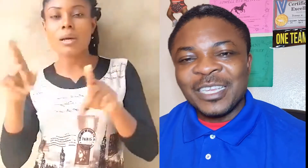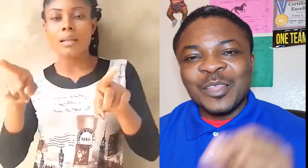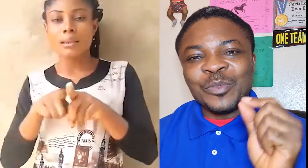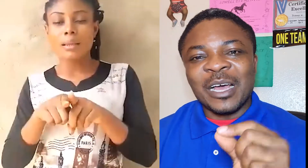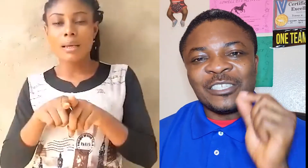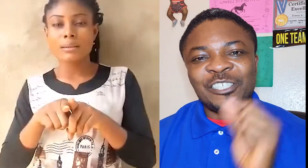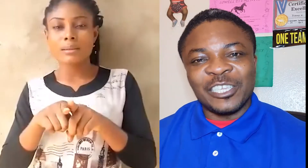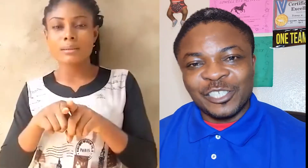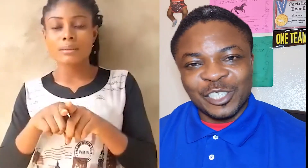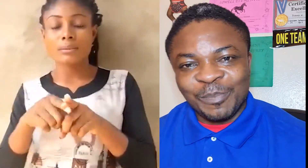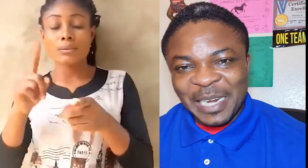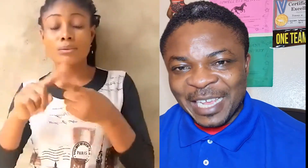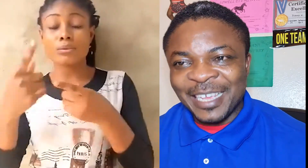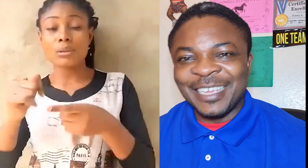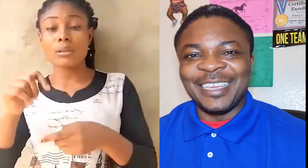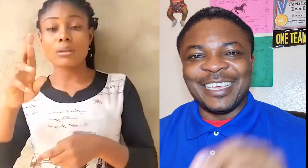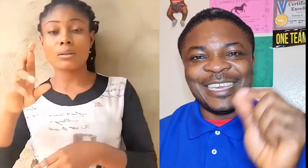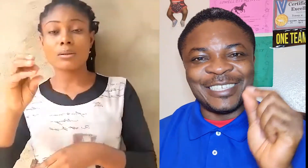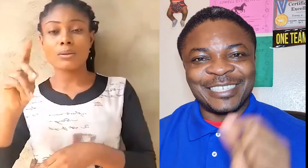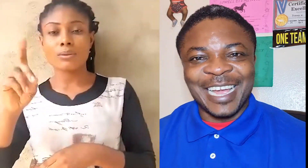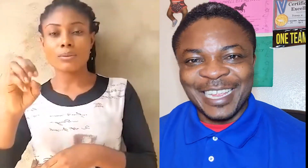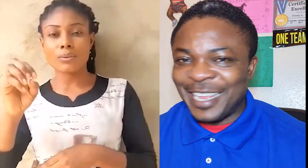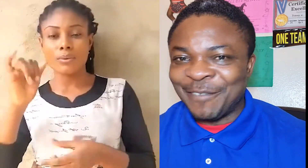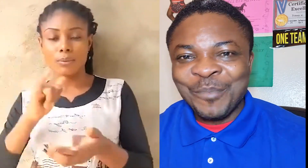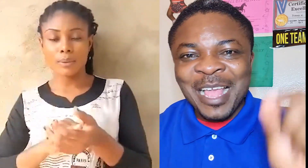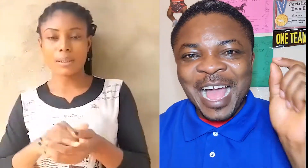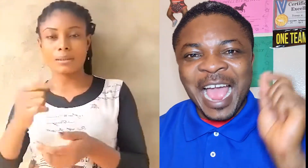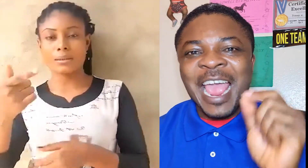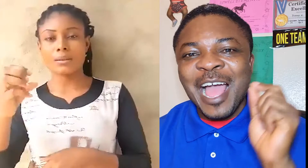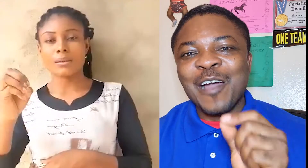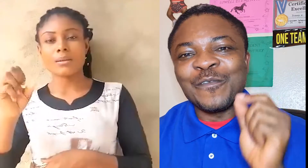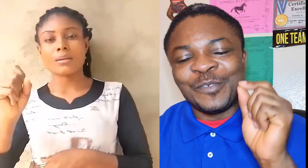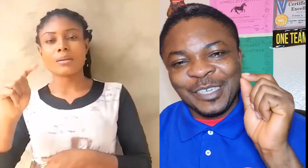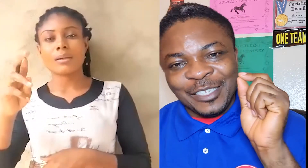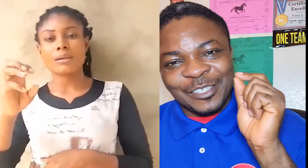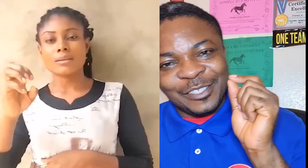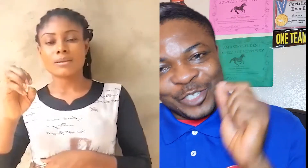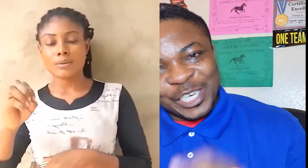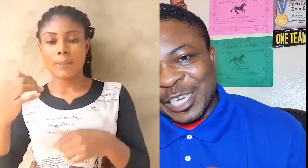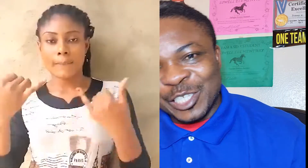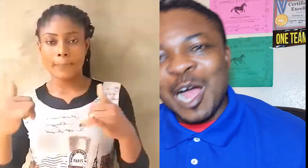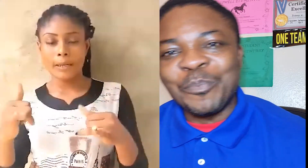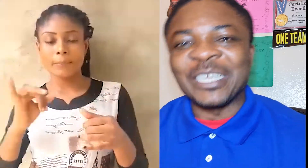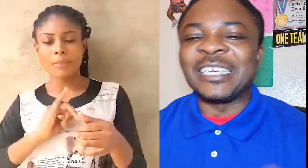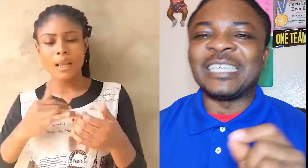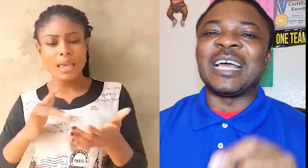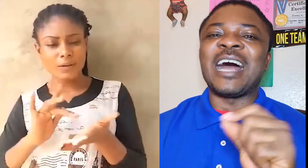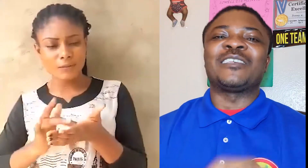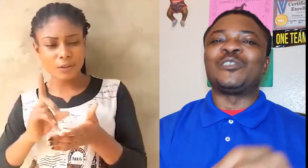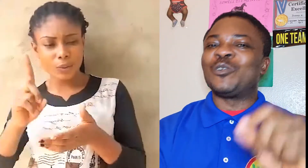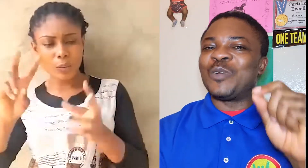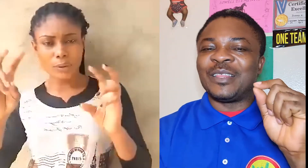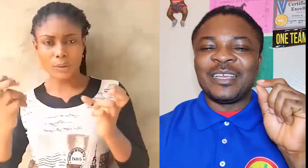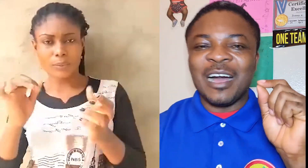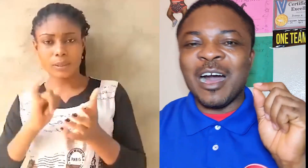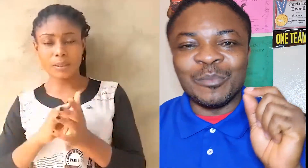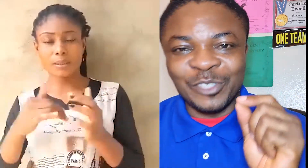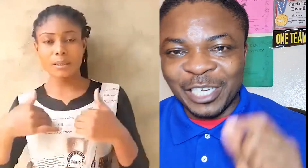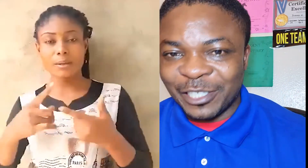roles that gestures play in signing. I have treated a topic here that has to do